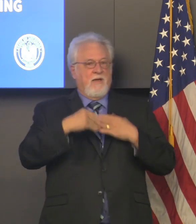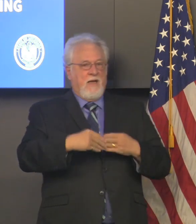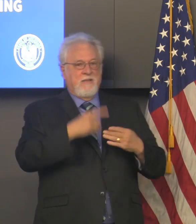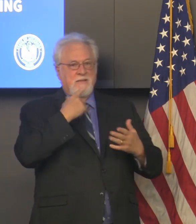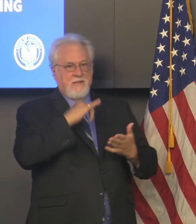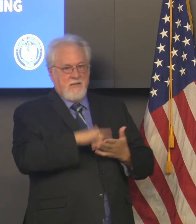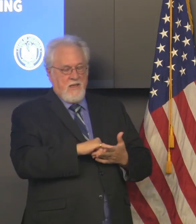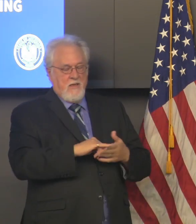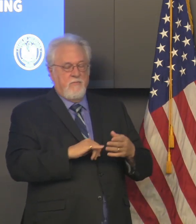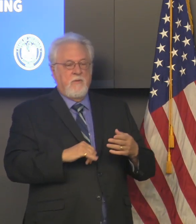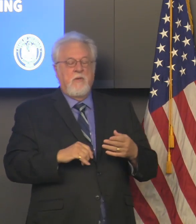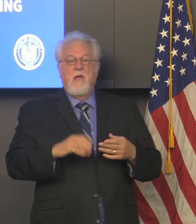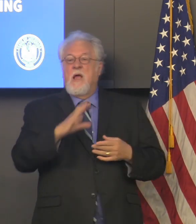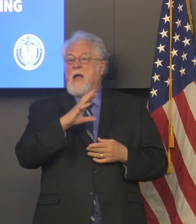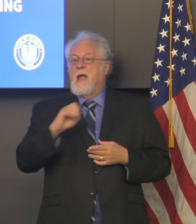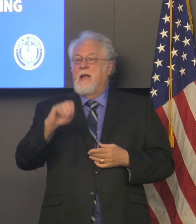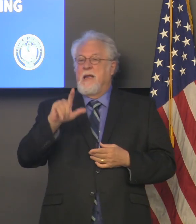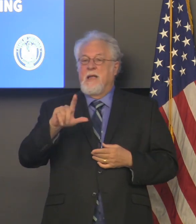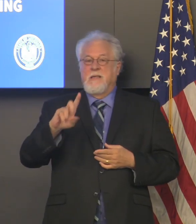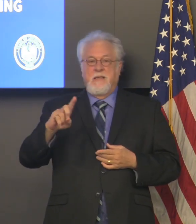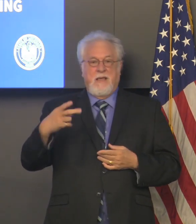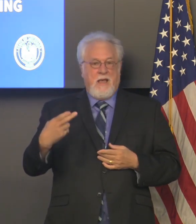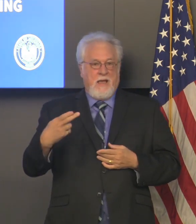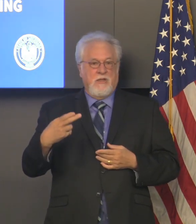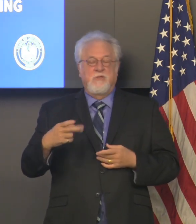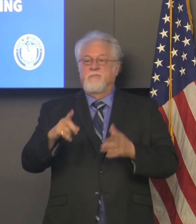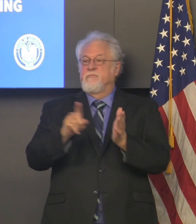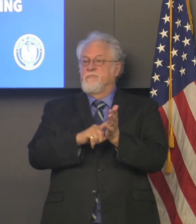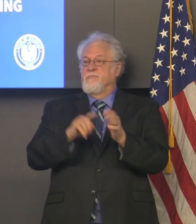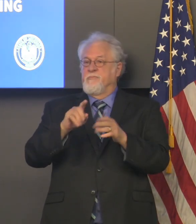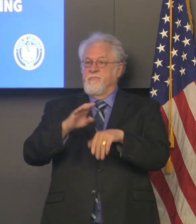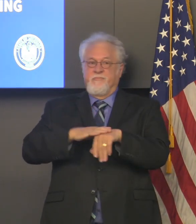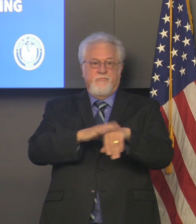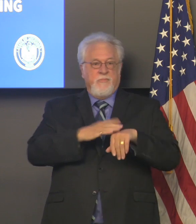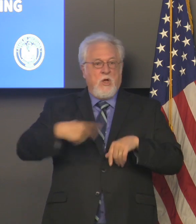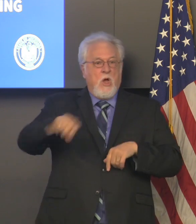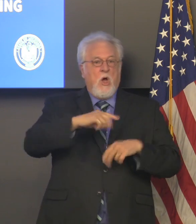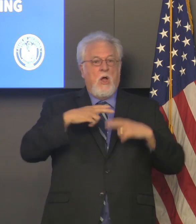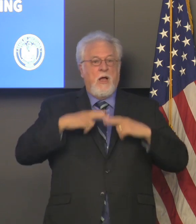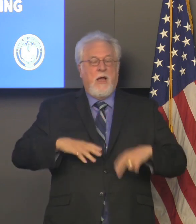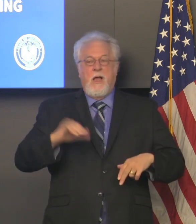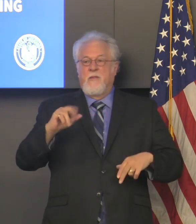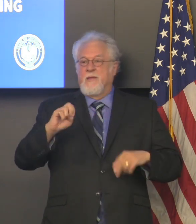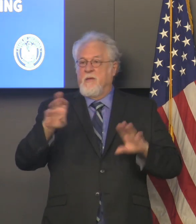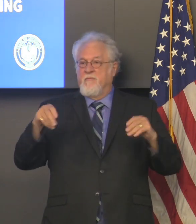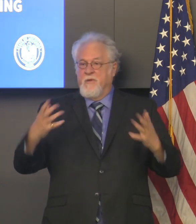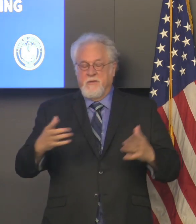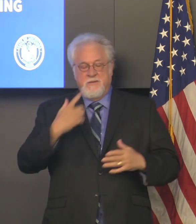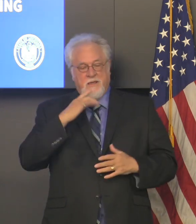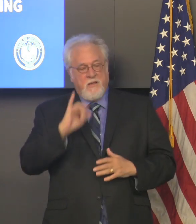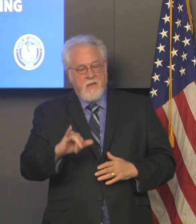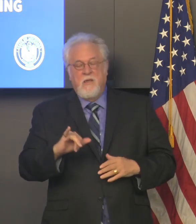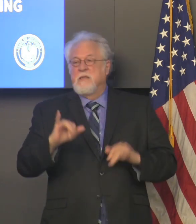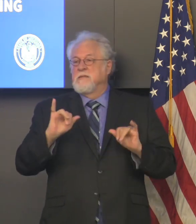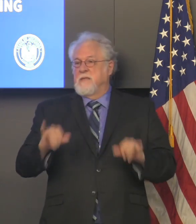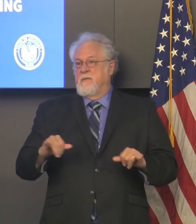this, and LDH put out an alert to all healthcare providers last week saying the